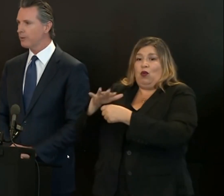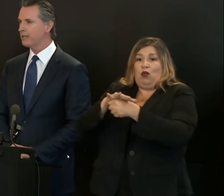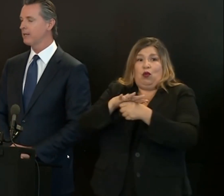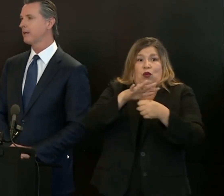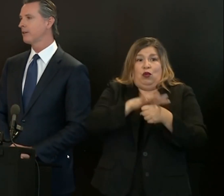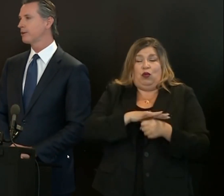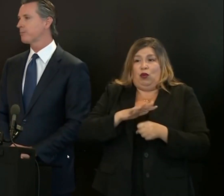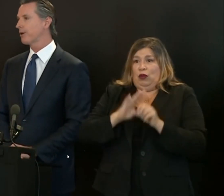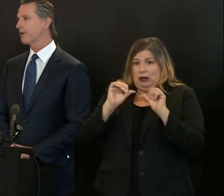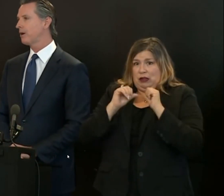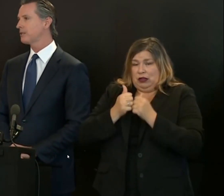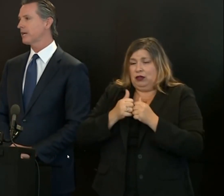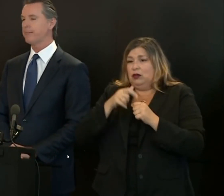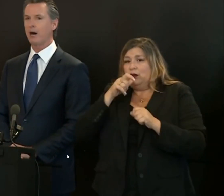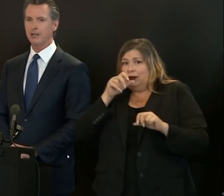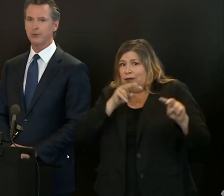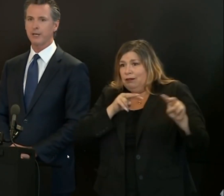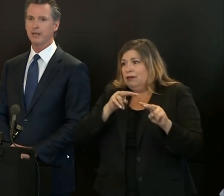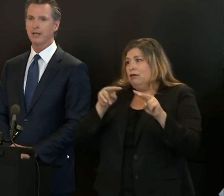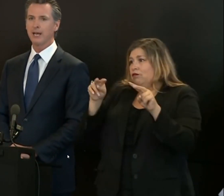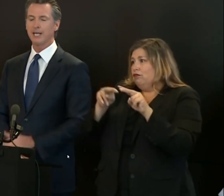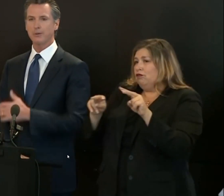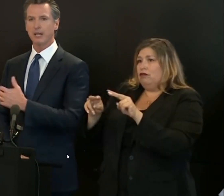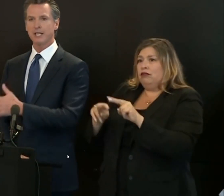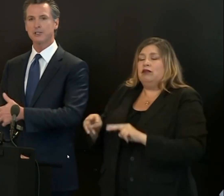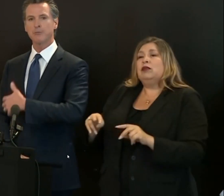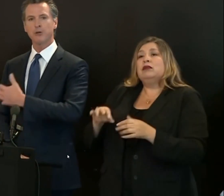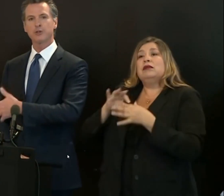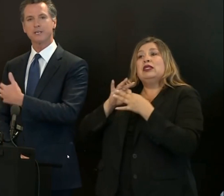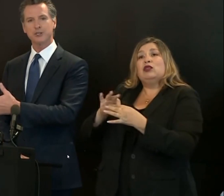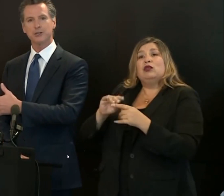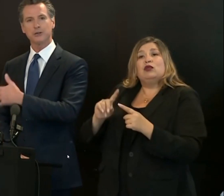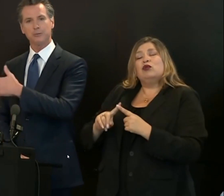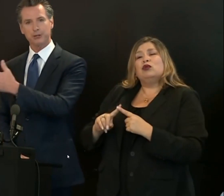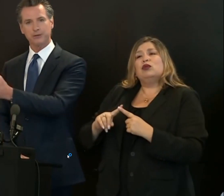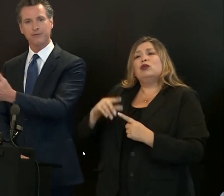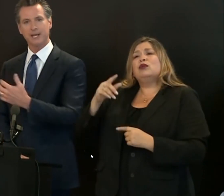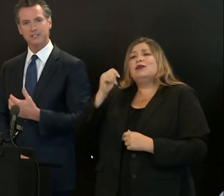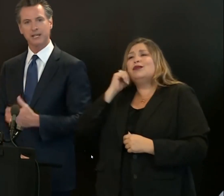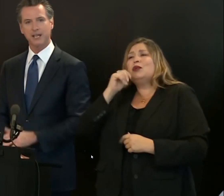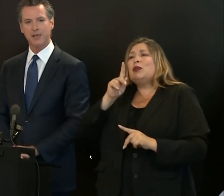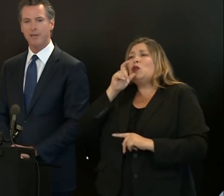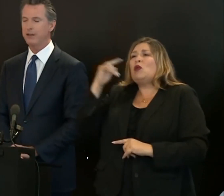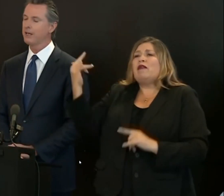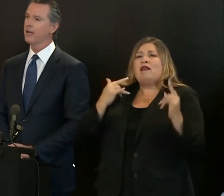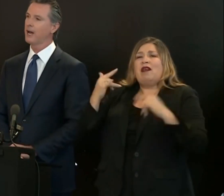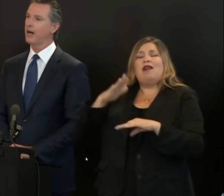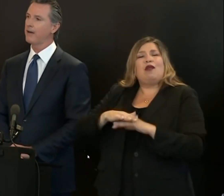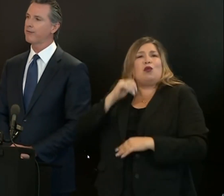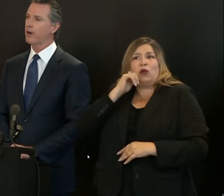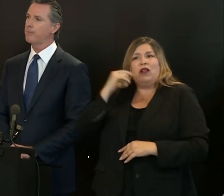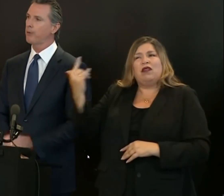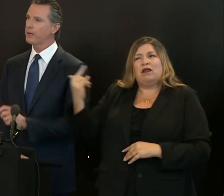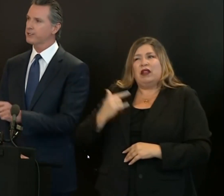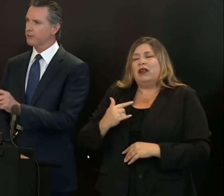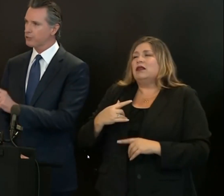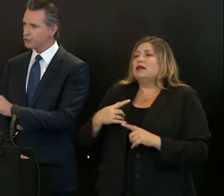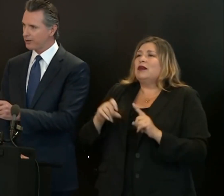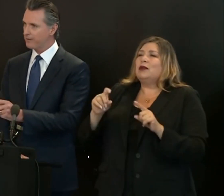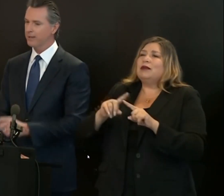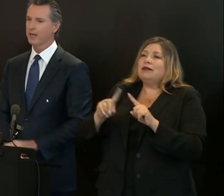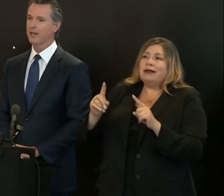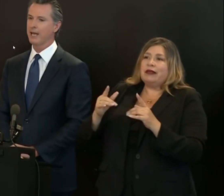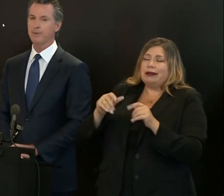jurisdictions doing those protocols and monitoring as it relates to more traditional commercial flights that came in from points